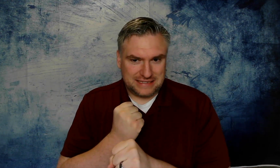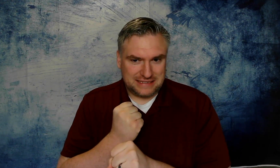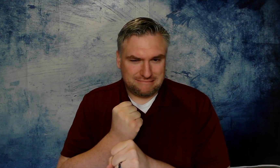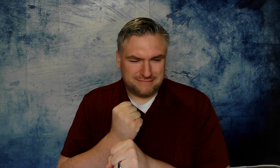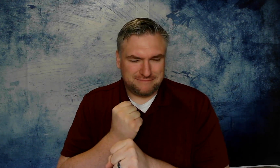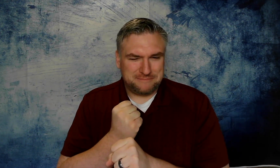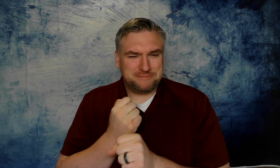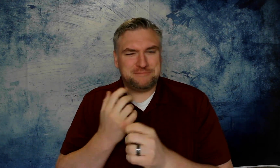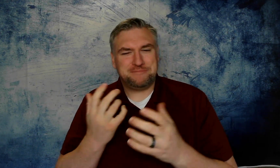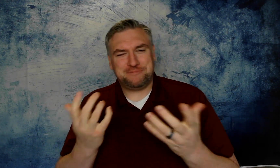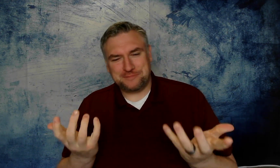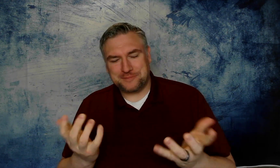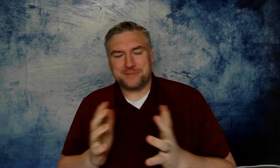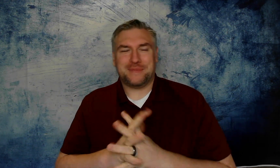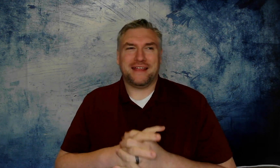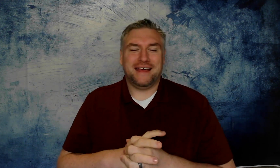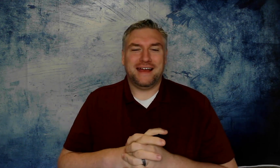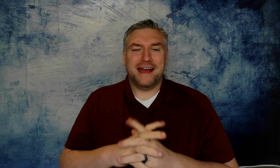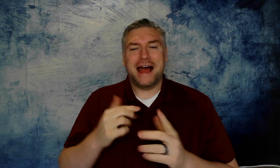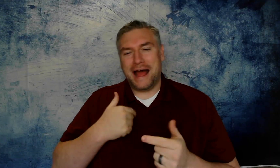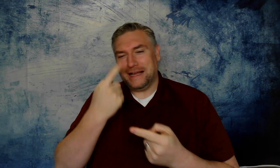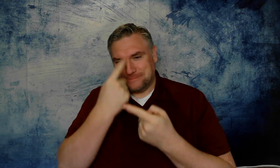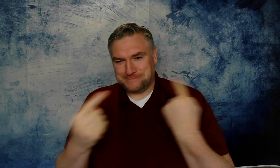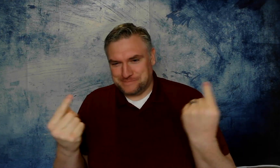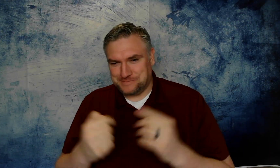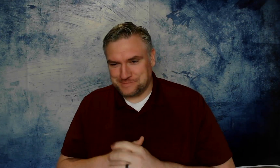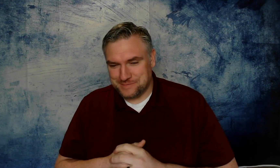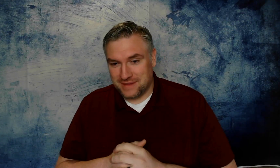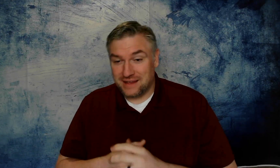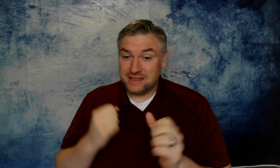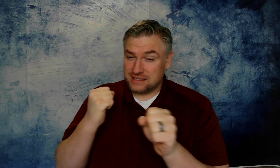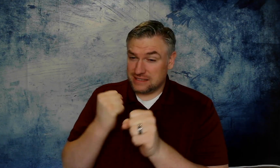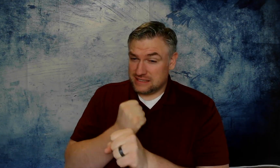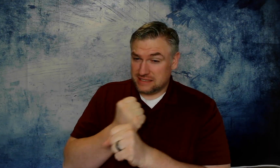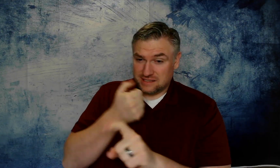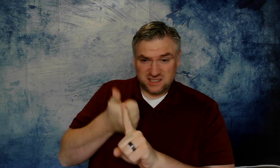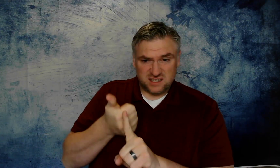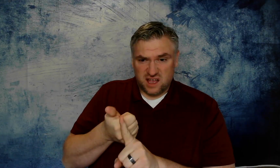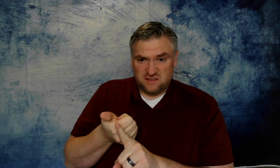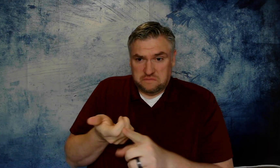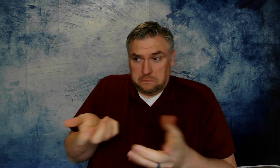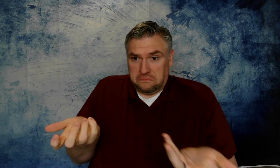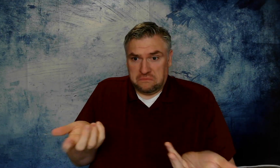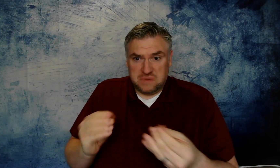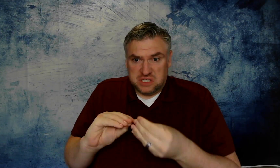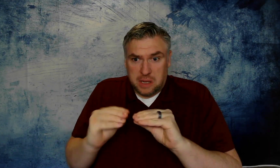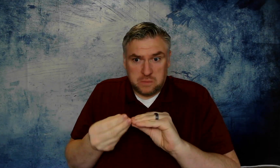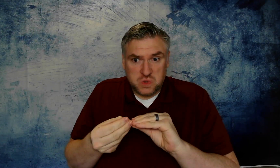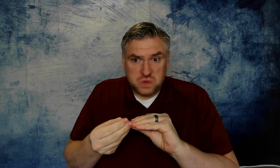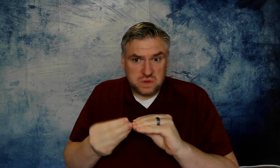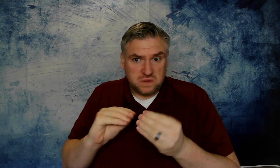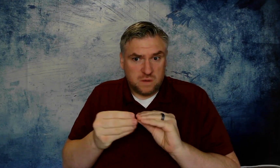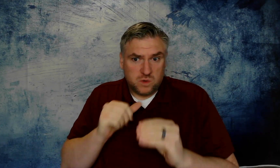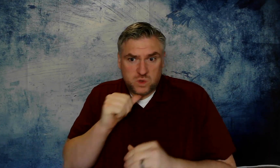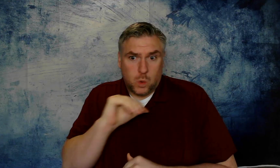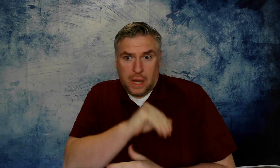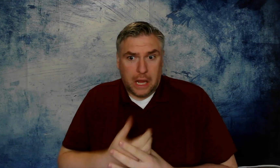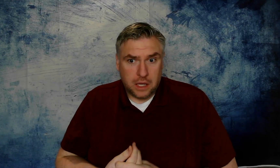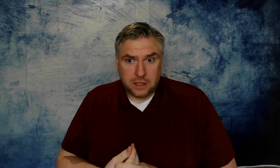statistics. Well, I'm going to disagree with that. Statistics itself is just numbers, and